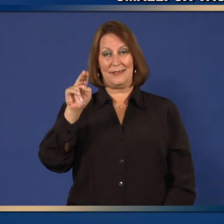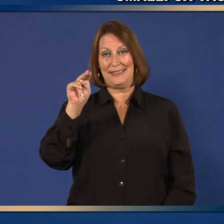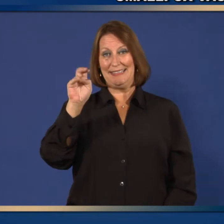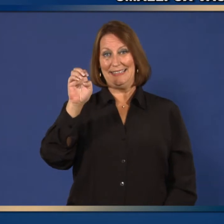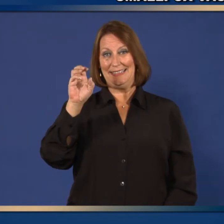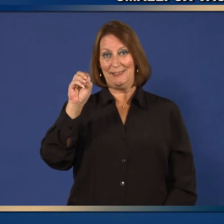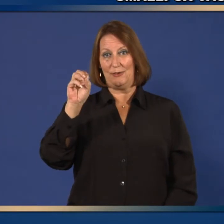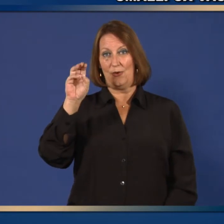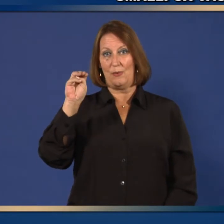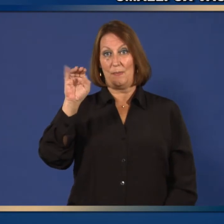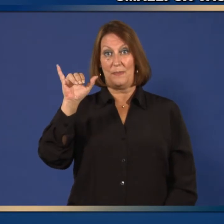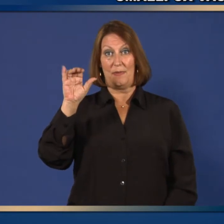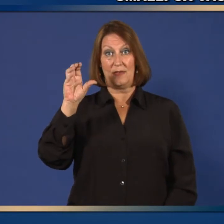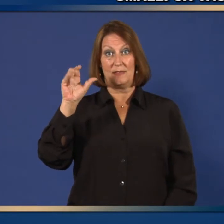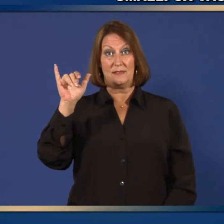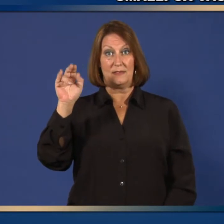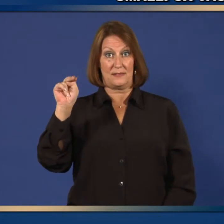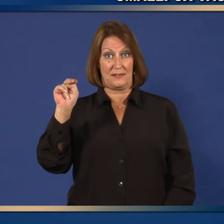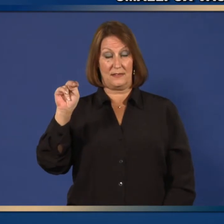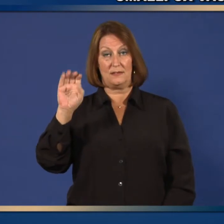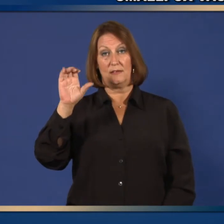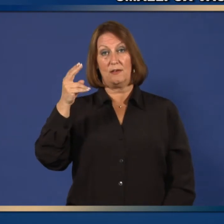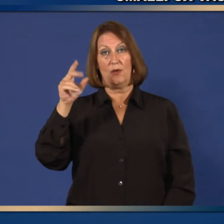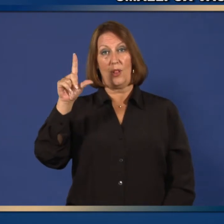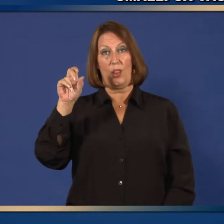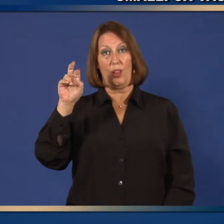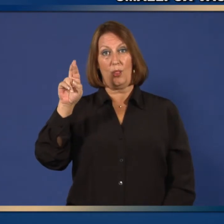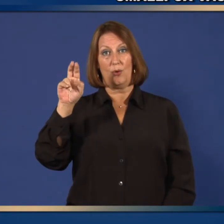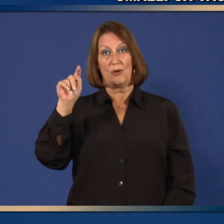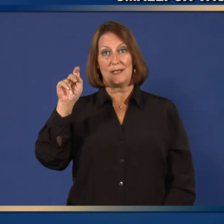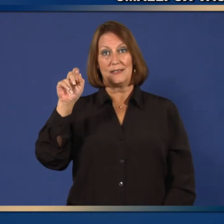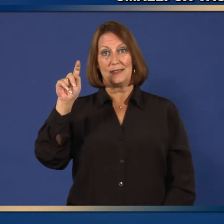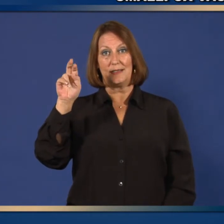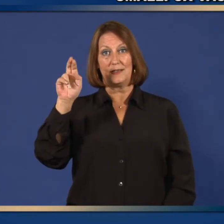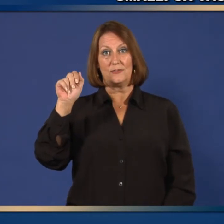neomycin, or latex.